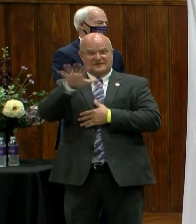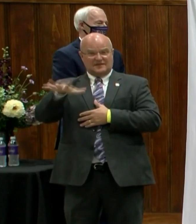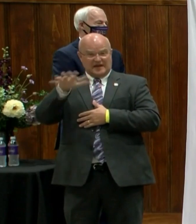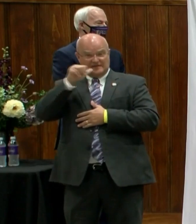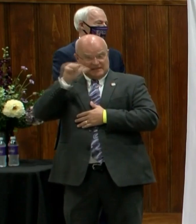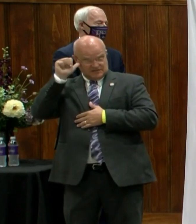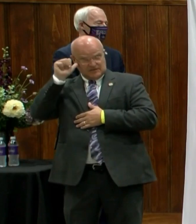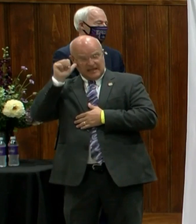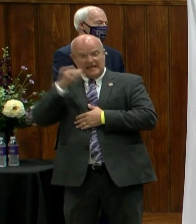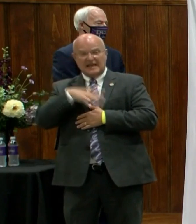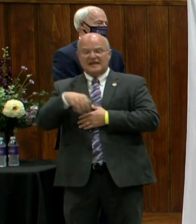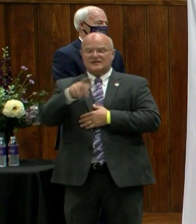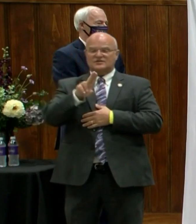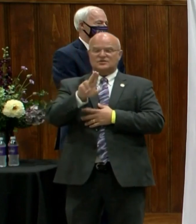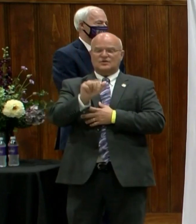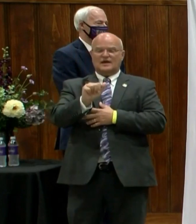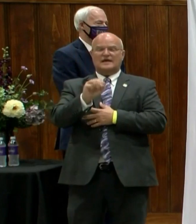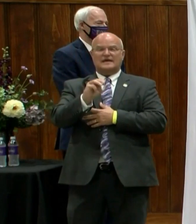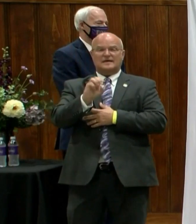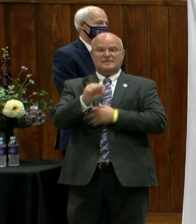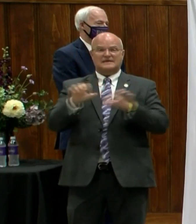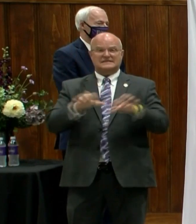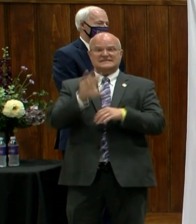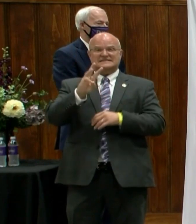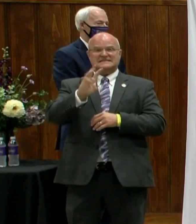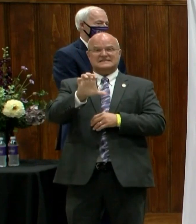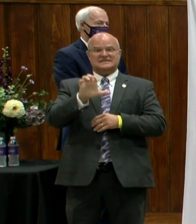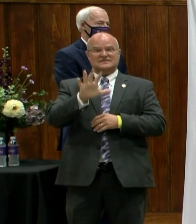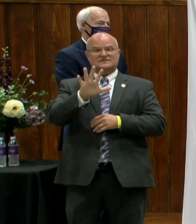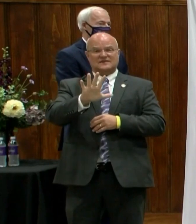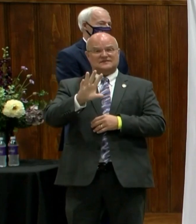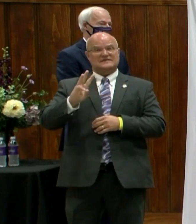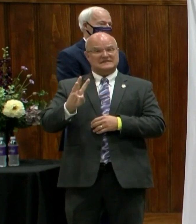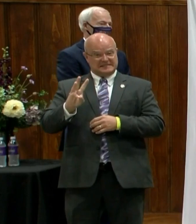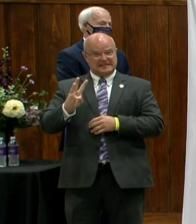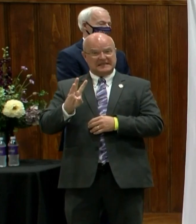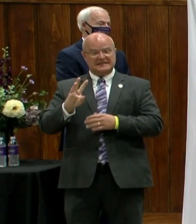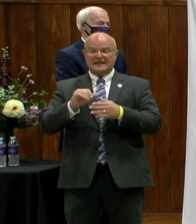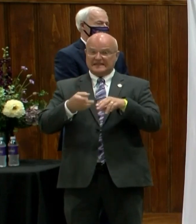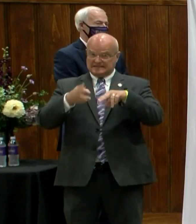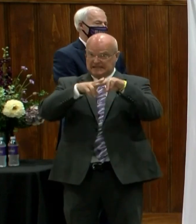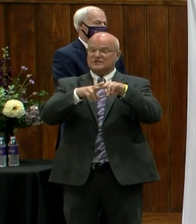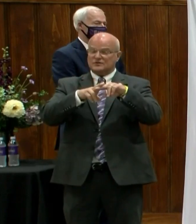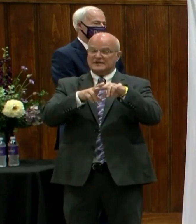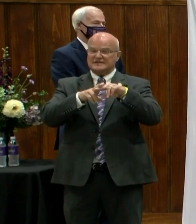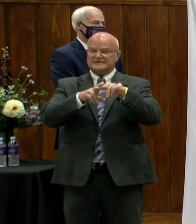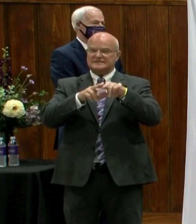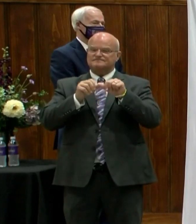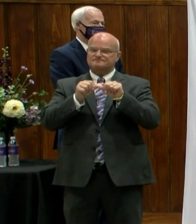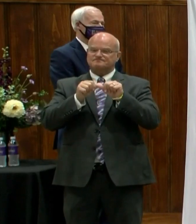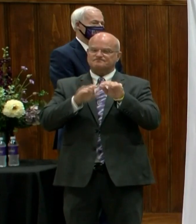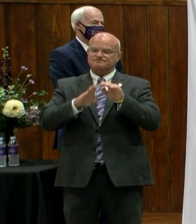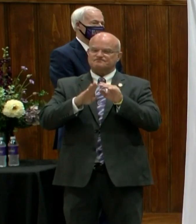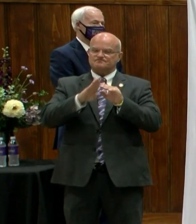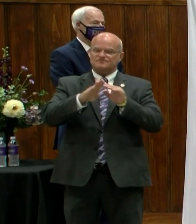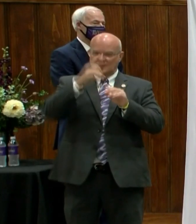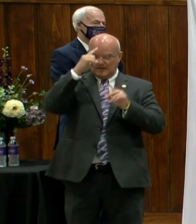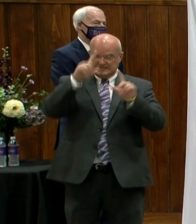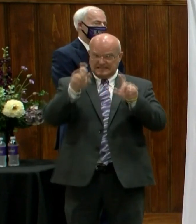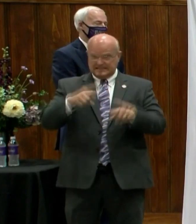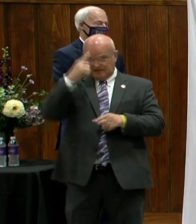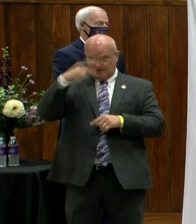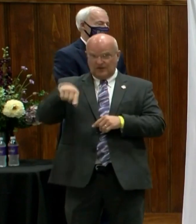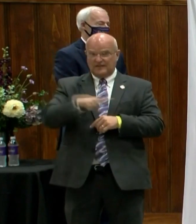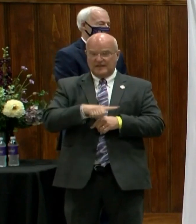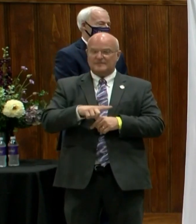1,455, and UAMS did 656, which is an increase, a steady increase for them. So these